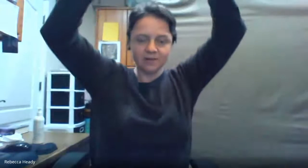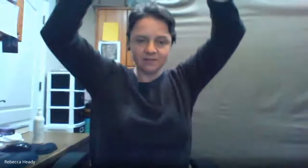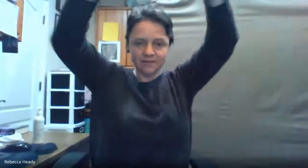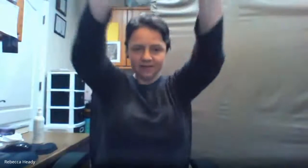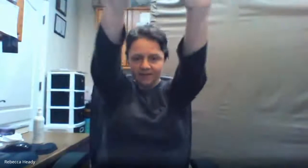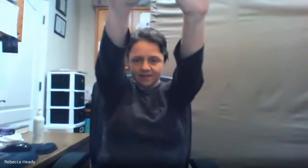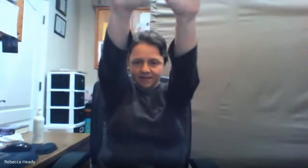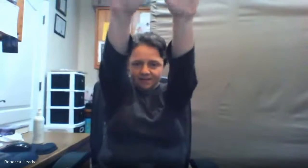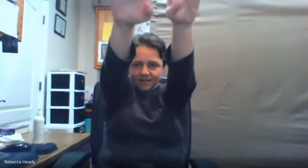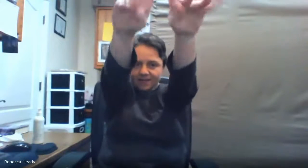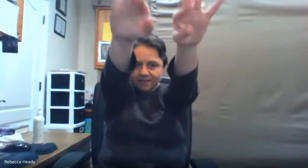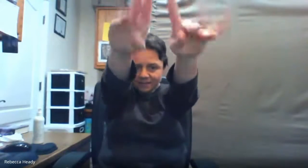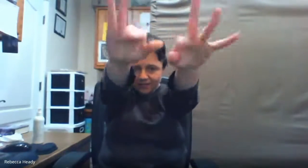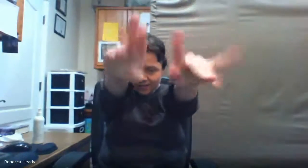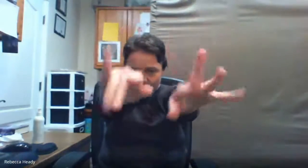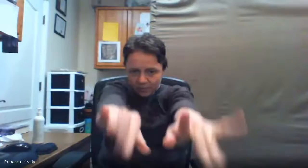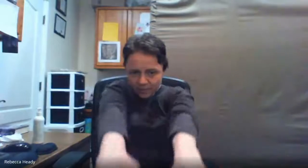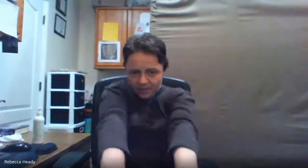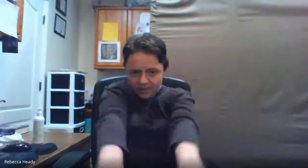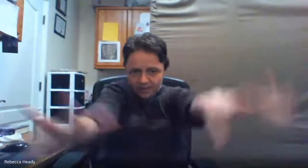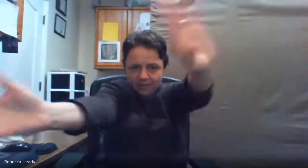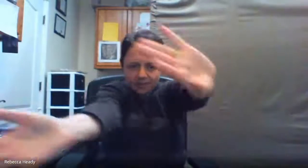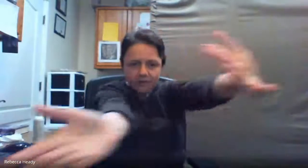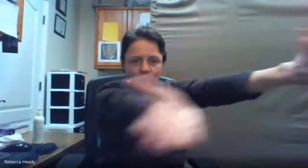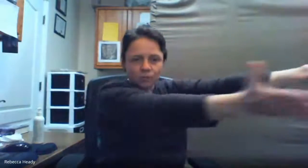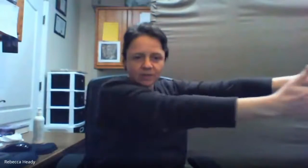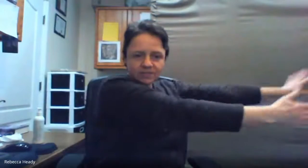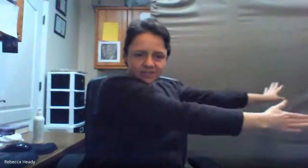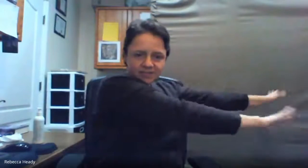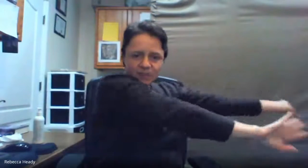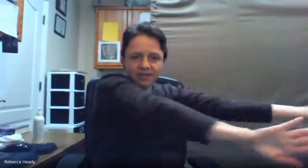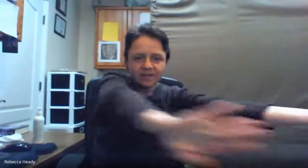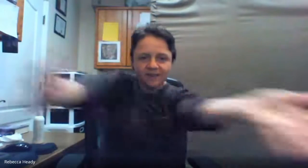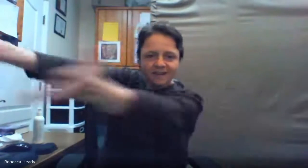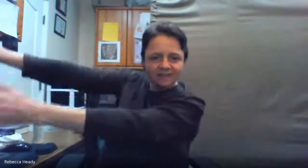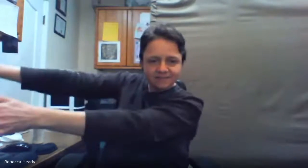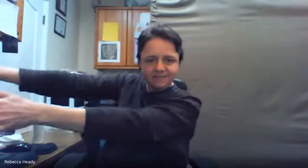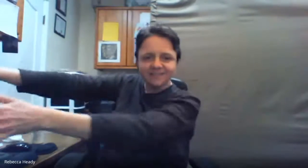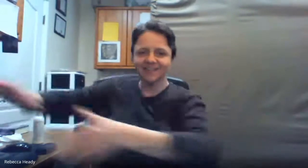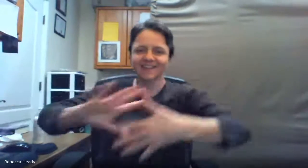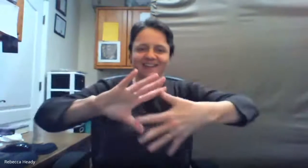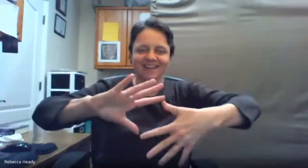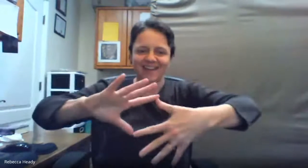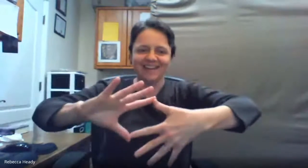spout. Down came the rain and washed the spider out.